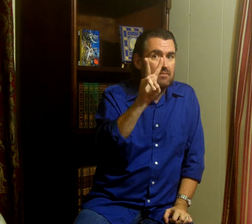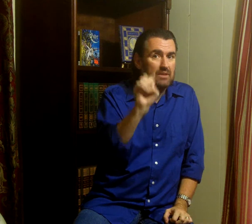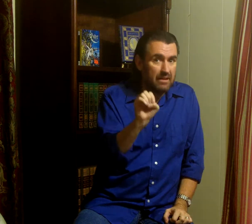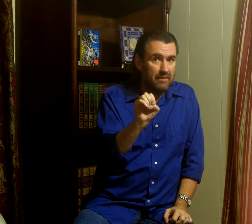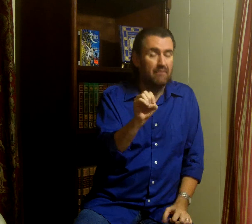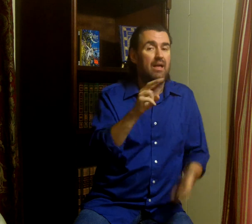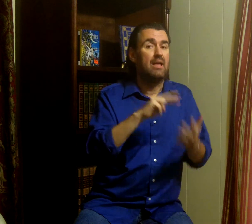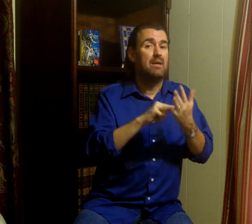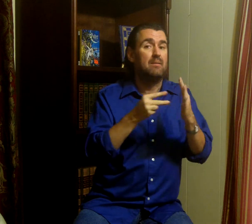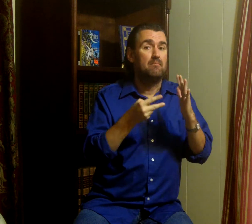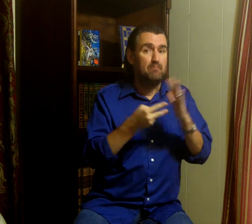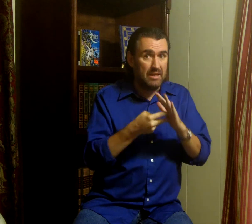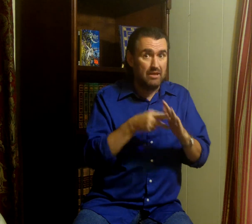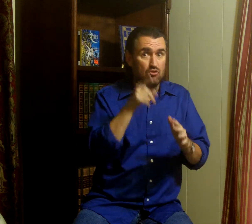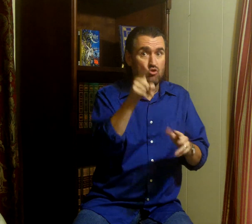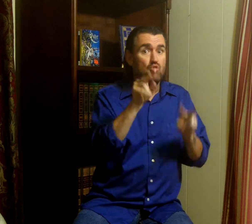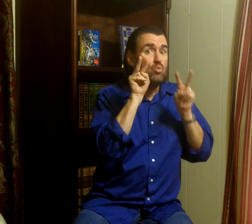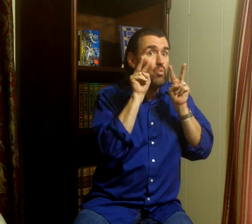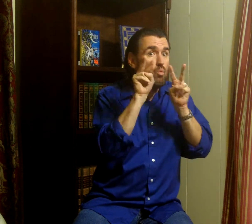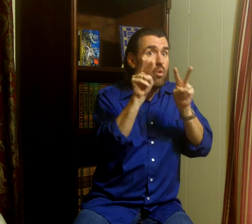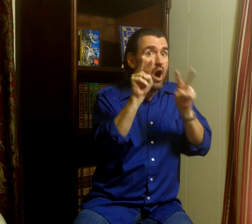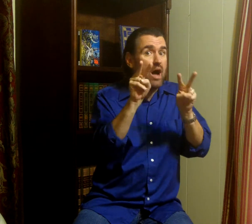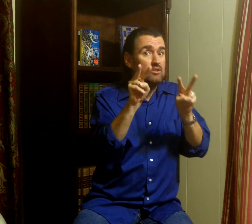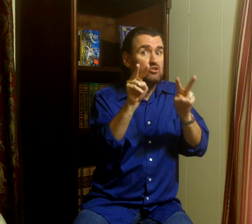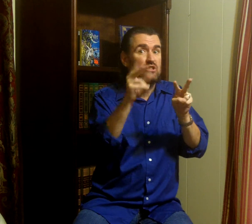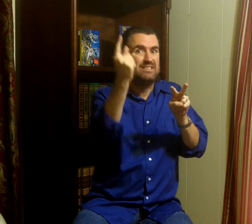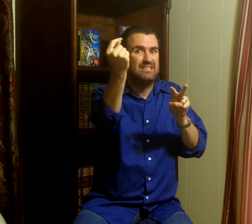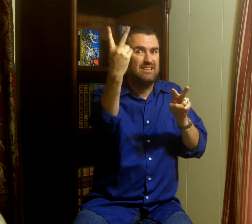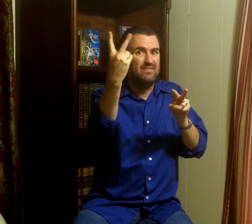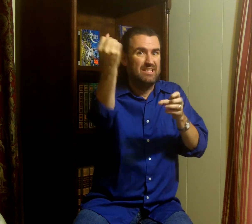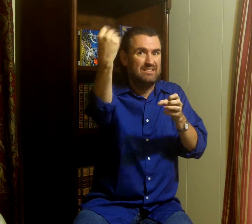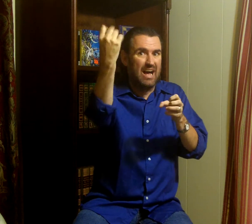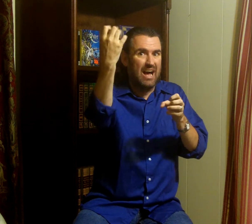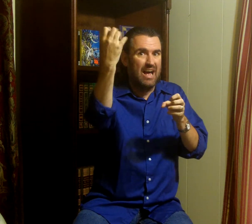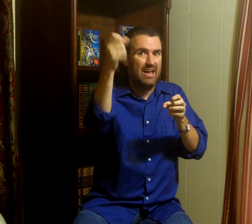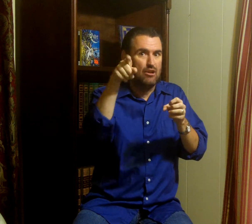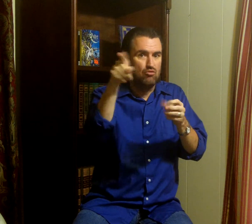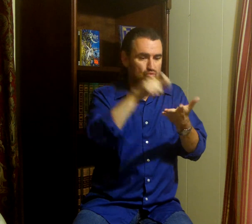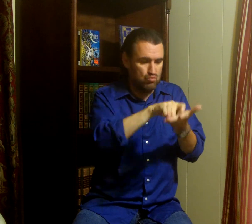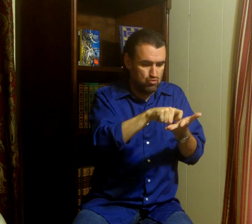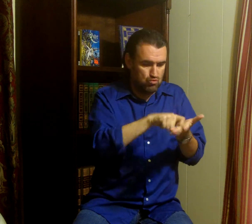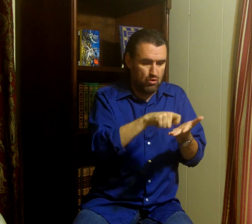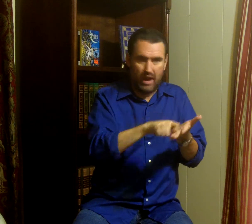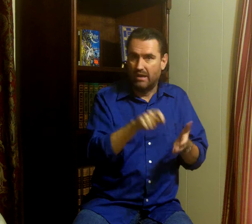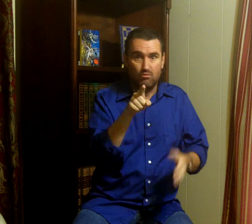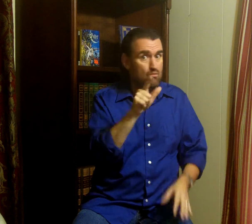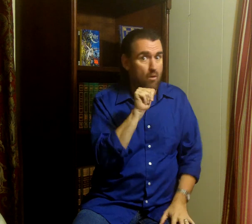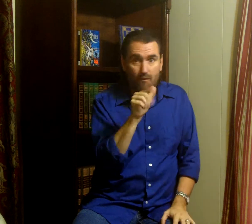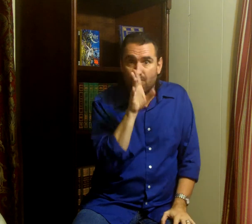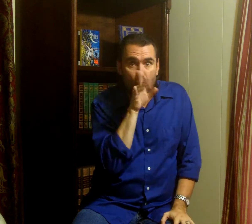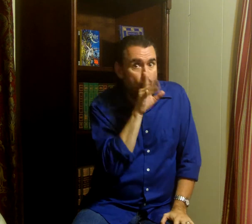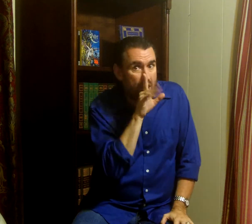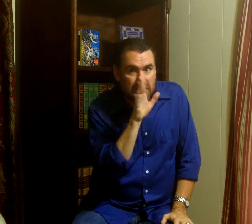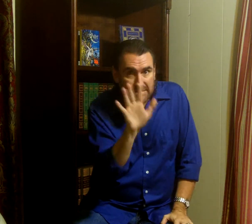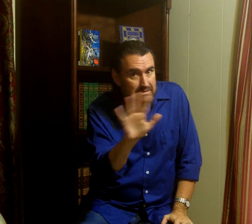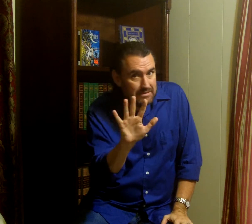it's really a translation activity from watching somebody sign to written English. EIPA does have a